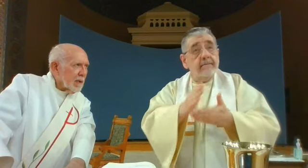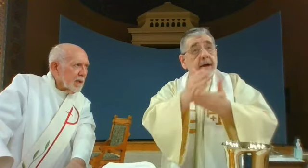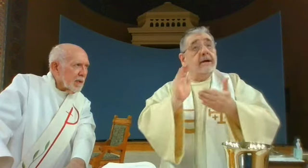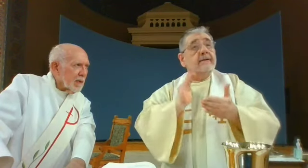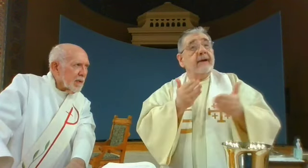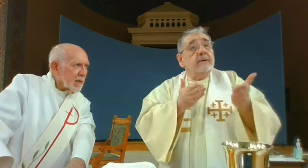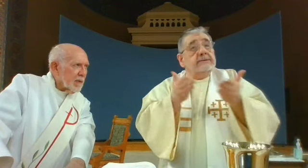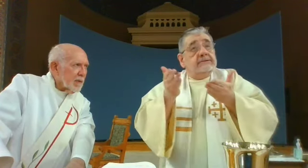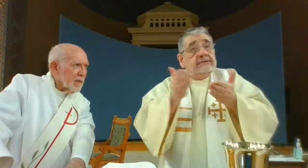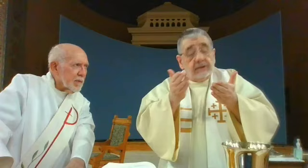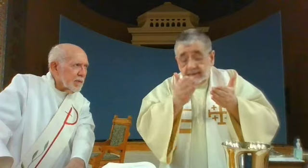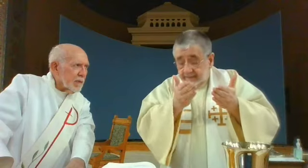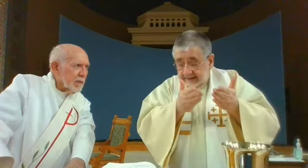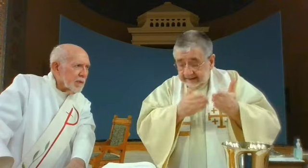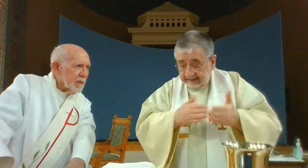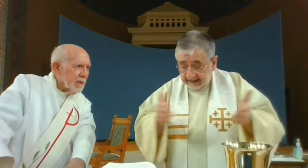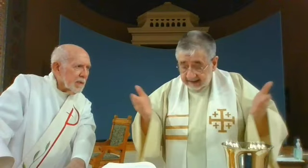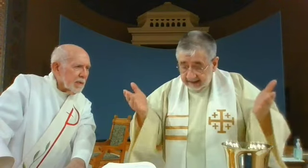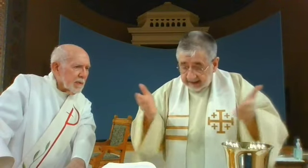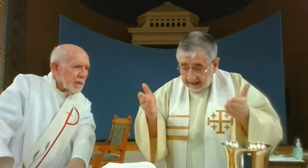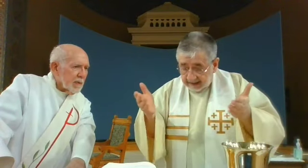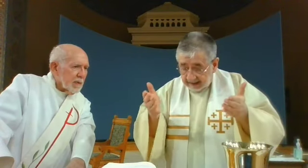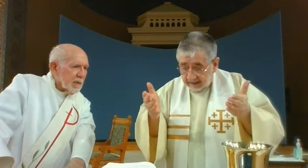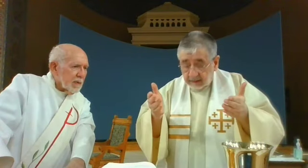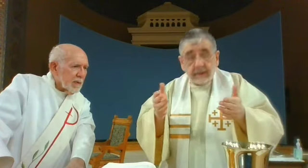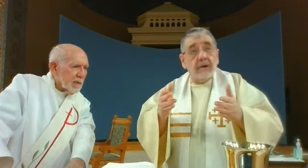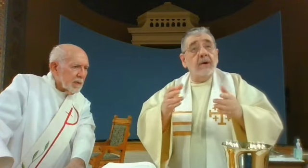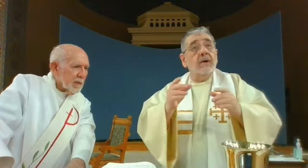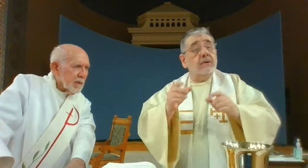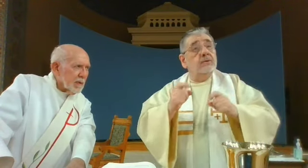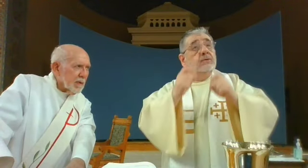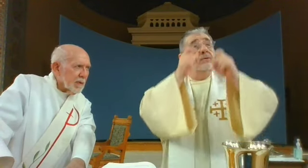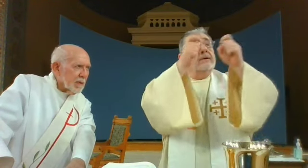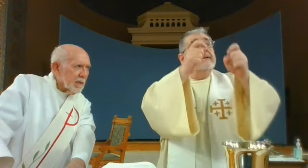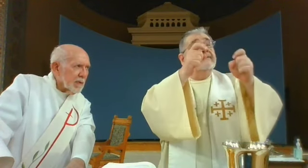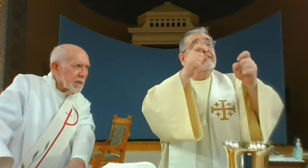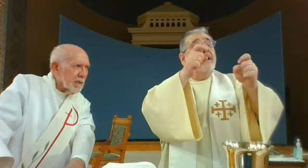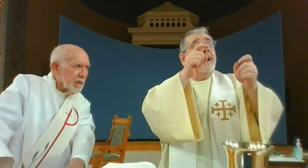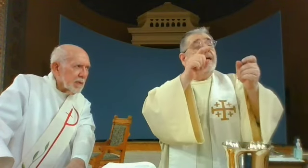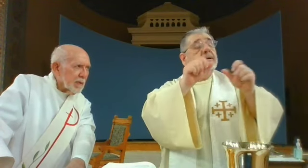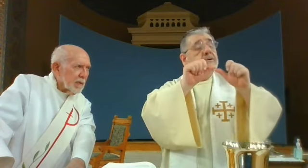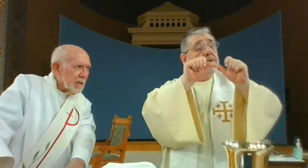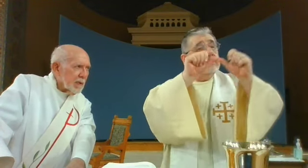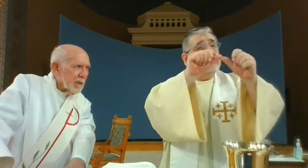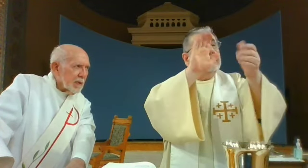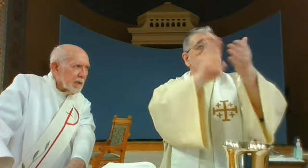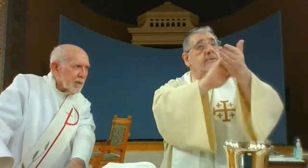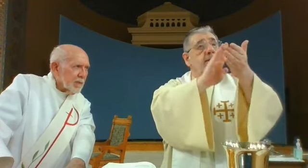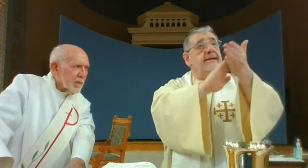service, and by it make of us an eternal offering to you.